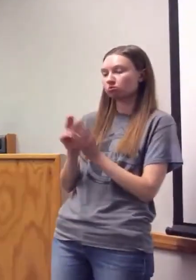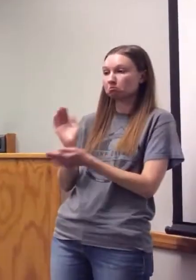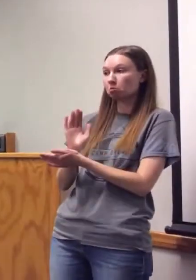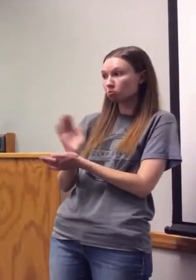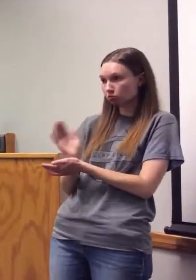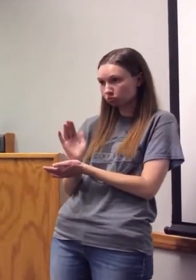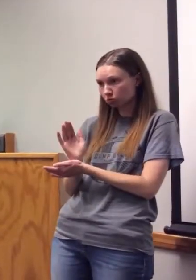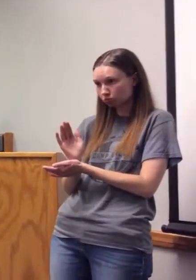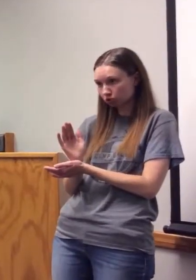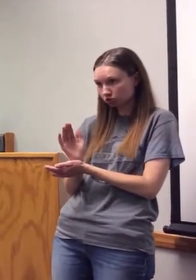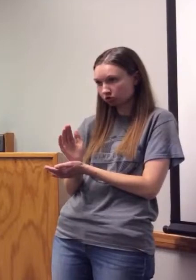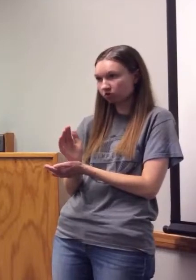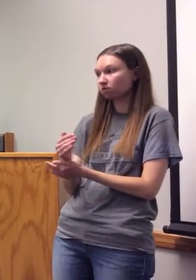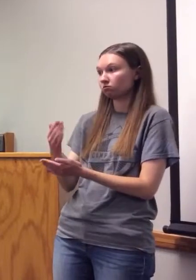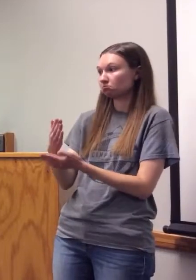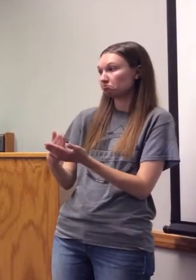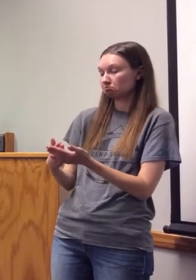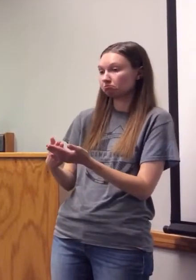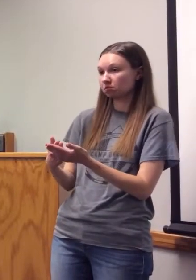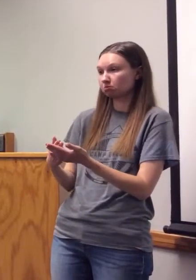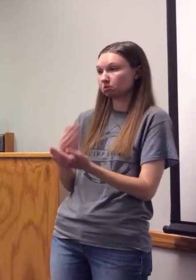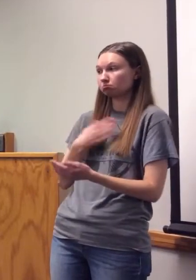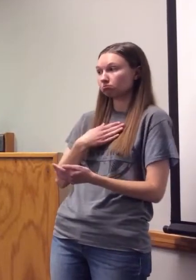involved. We could go to that video.